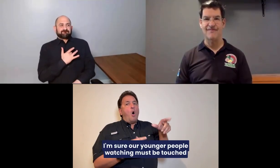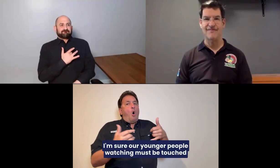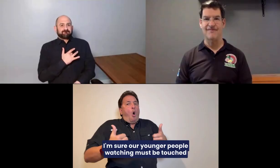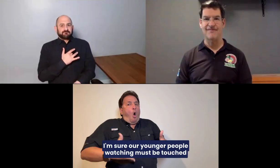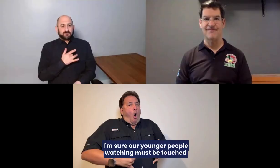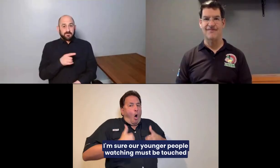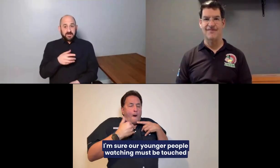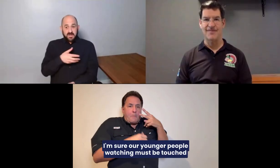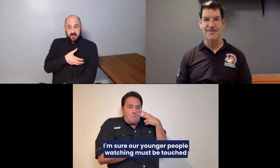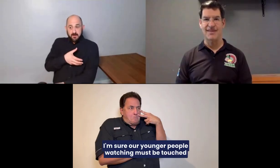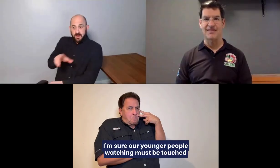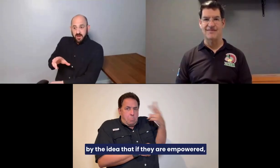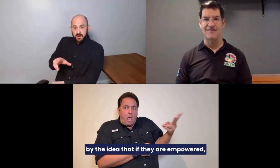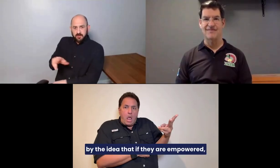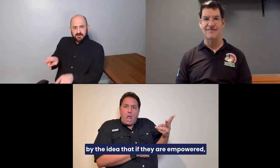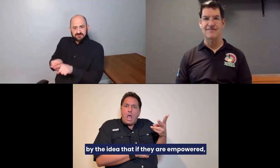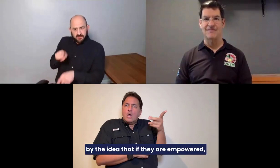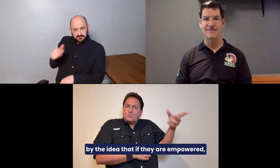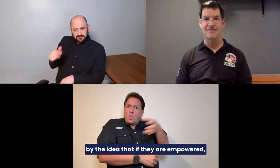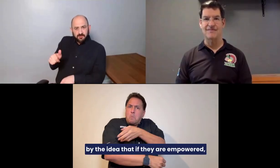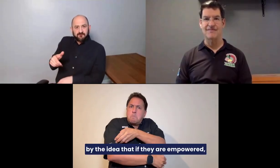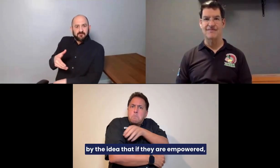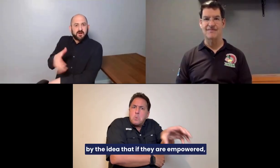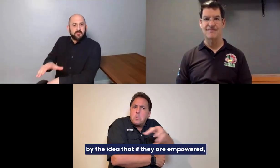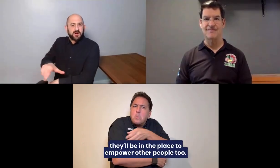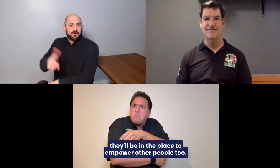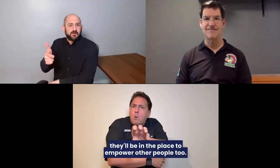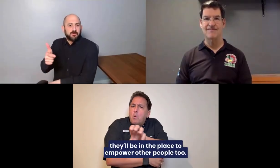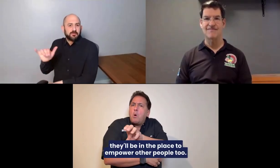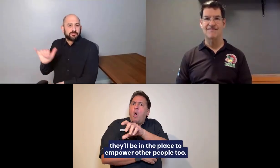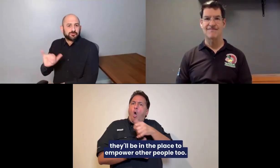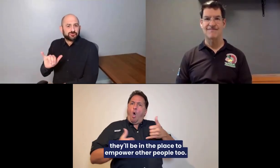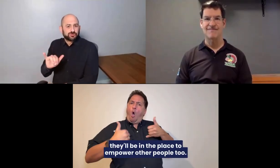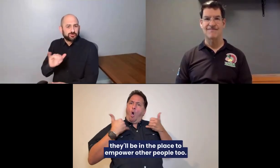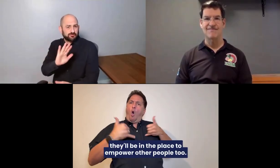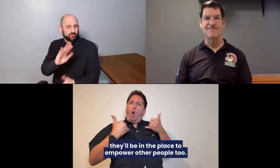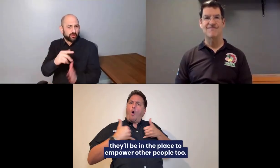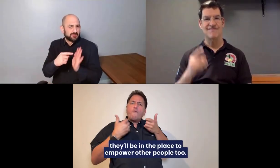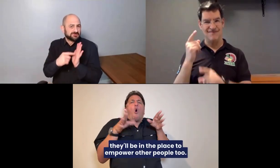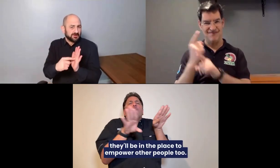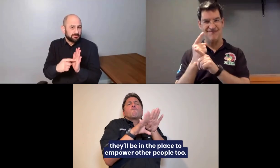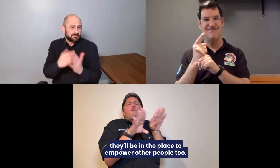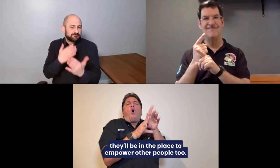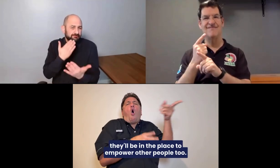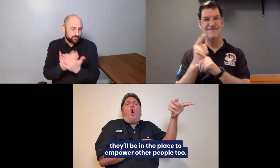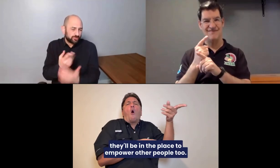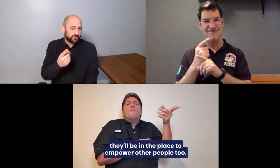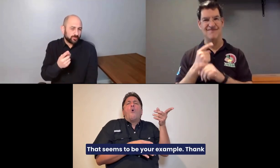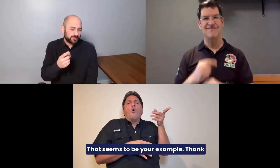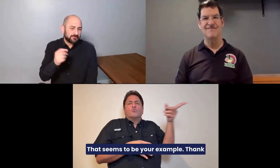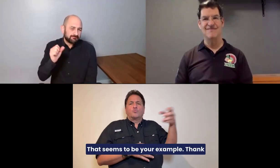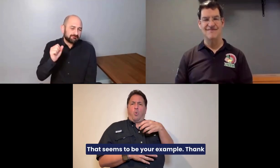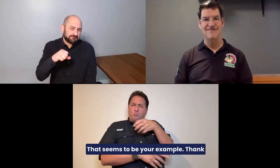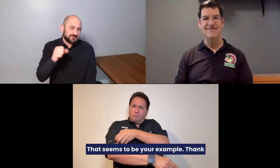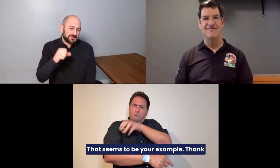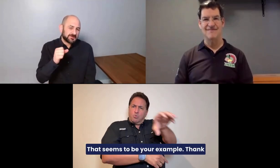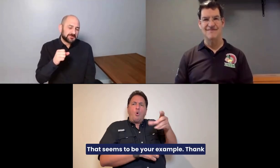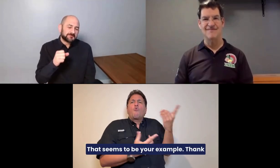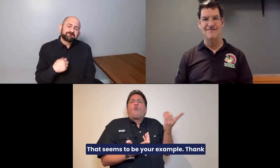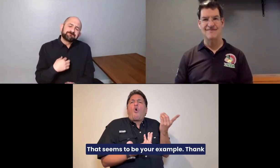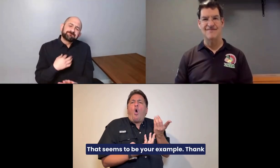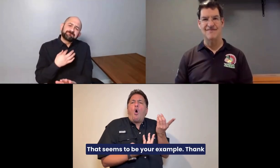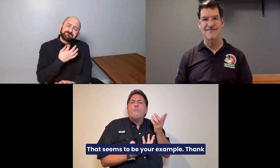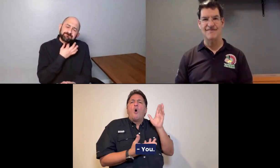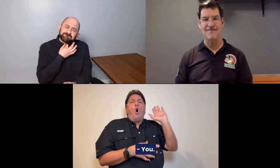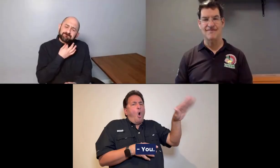people watching must be touched by the idea that if they are empowered, they'll be in the place to empower other people too. That seems to be your